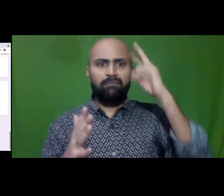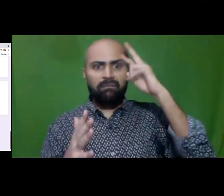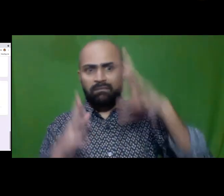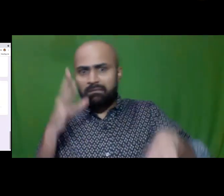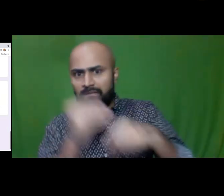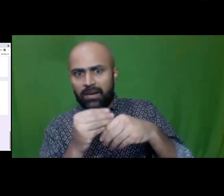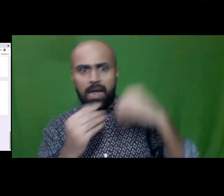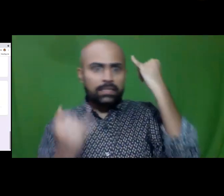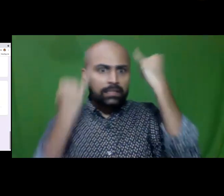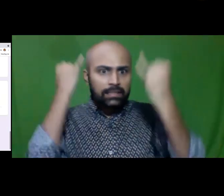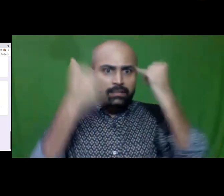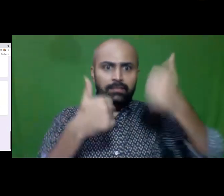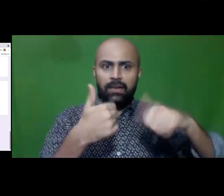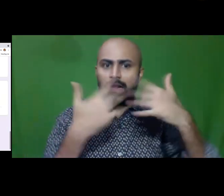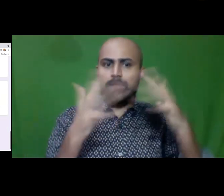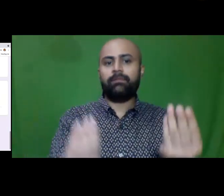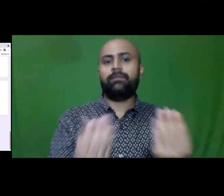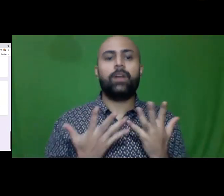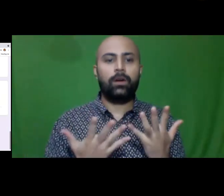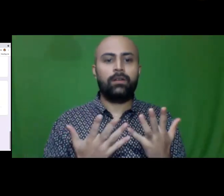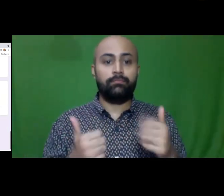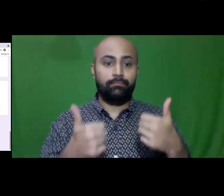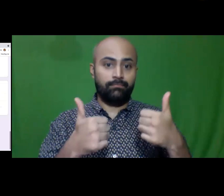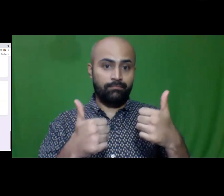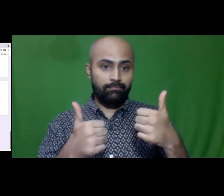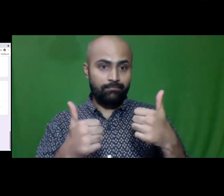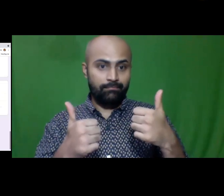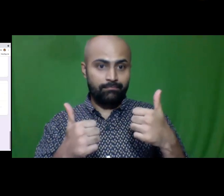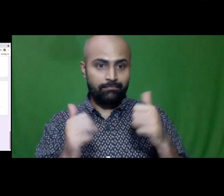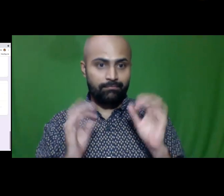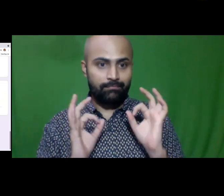And if you have any doubts, or if you have any query, if you have any feedback, comments, suggestions,